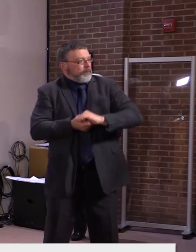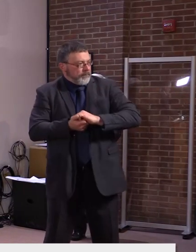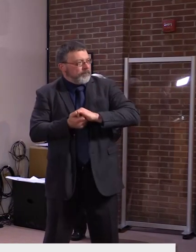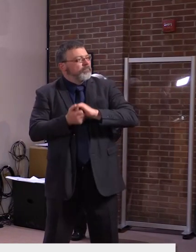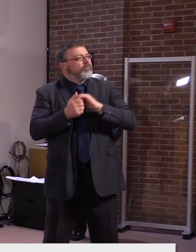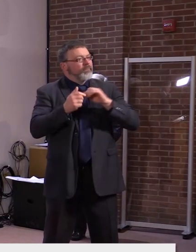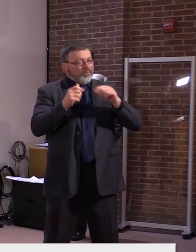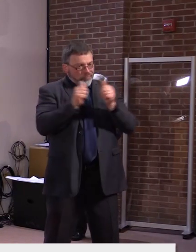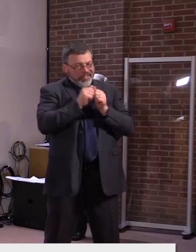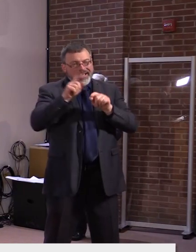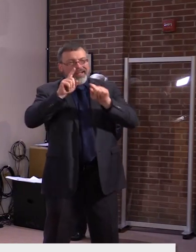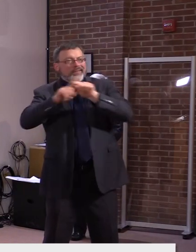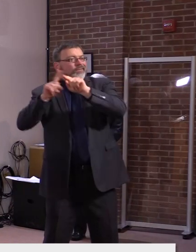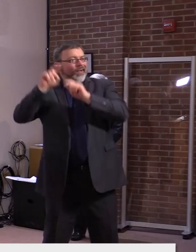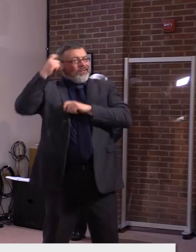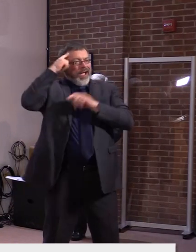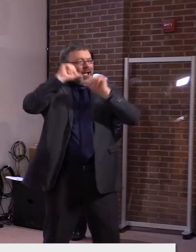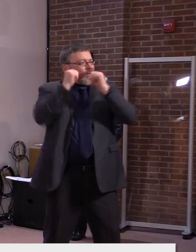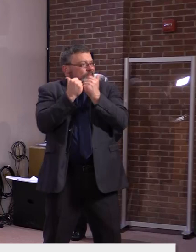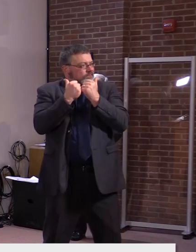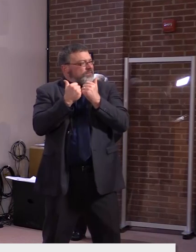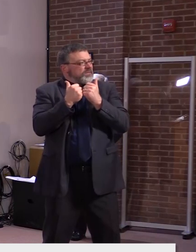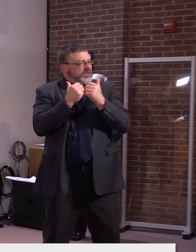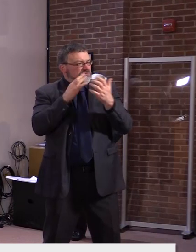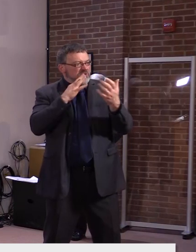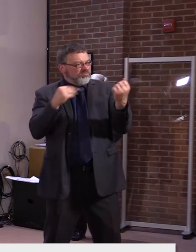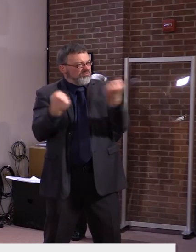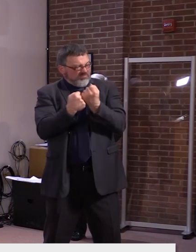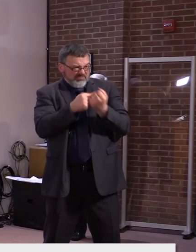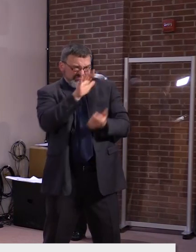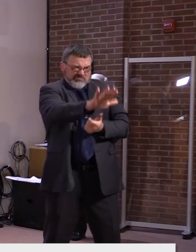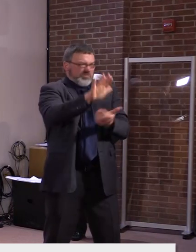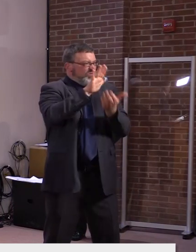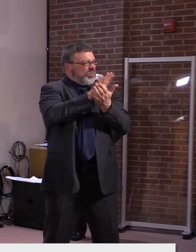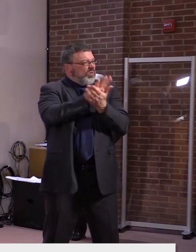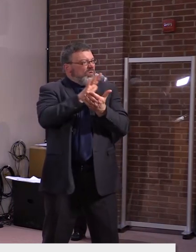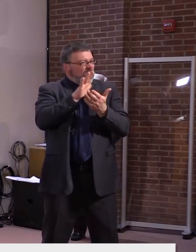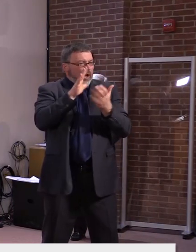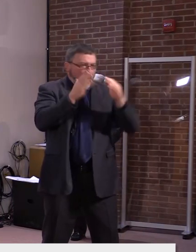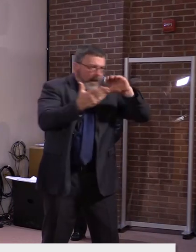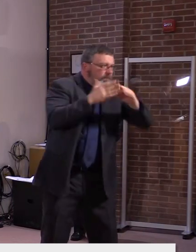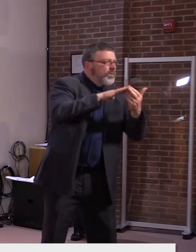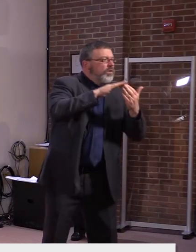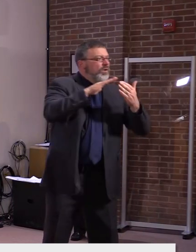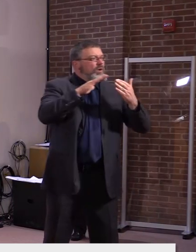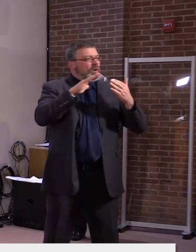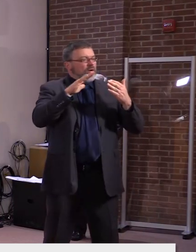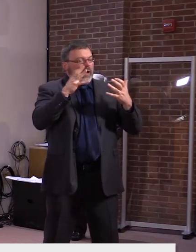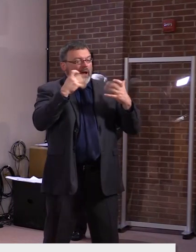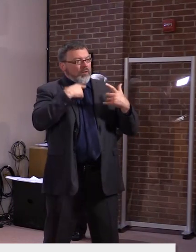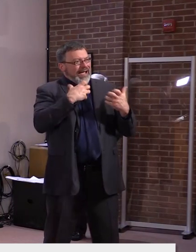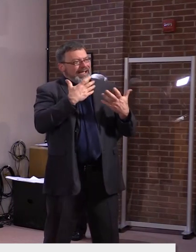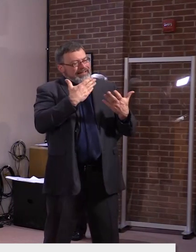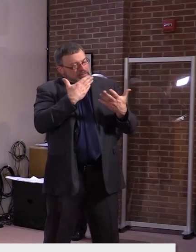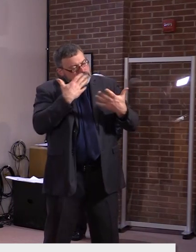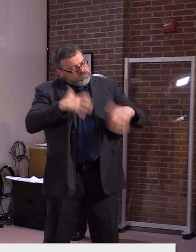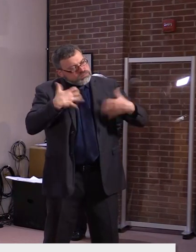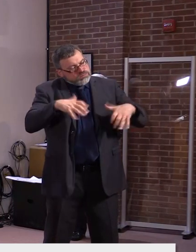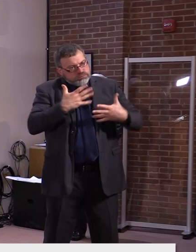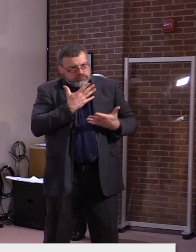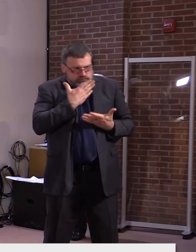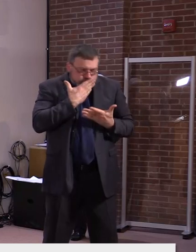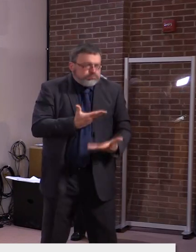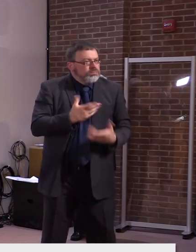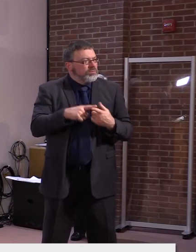state employees to support our schools and our communities. I want to express my gratitude for them and their ability to not only help our schools get